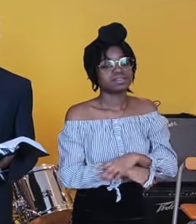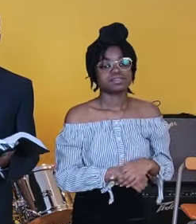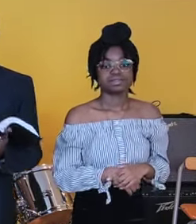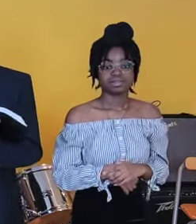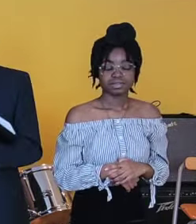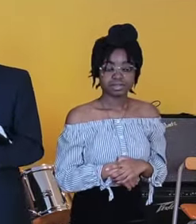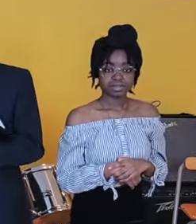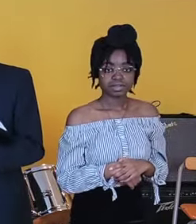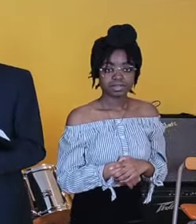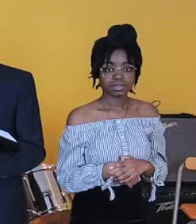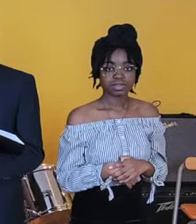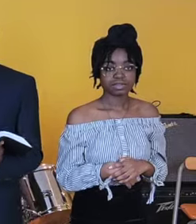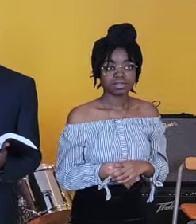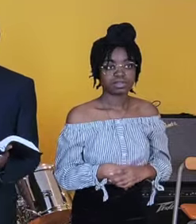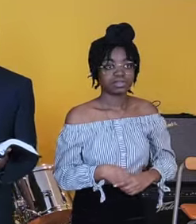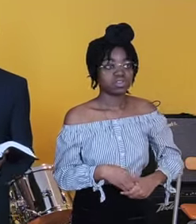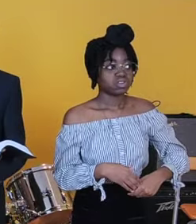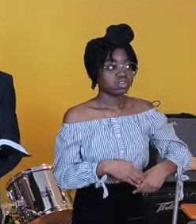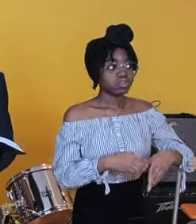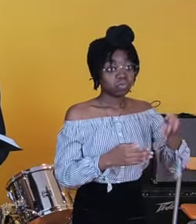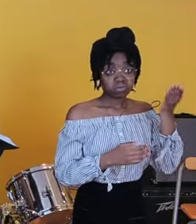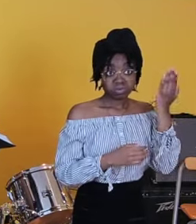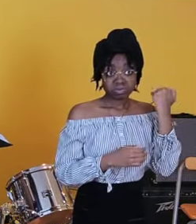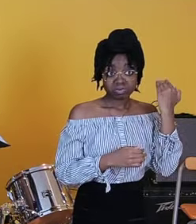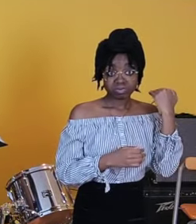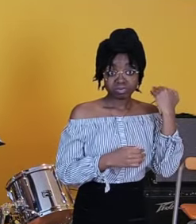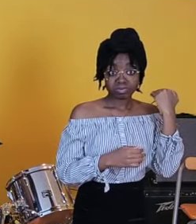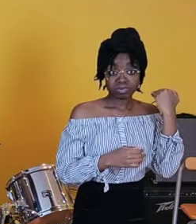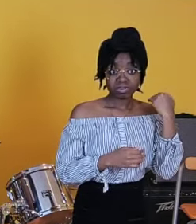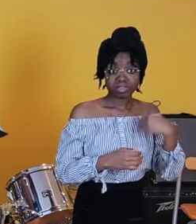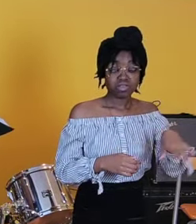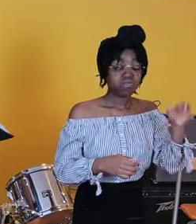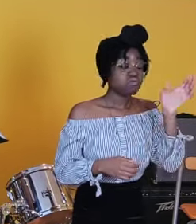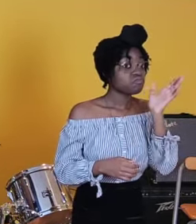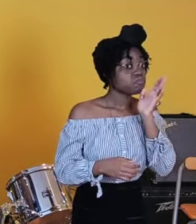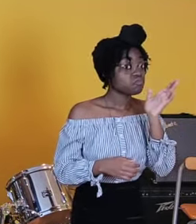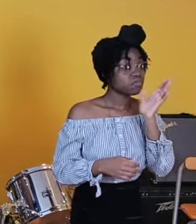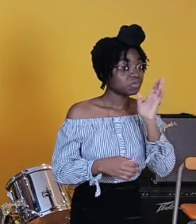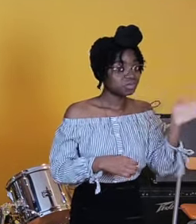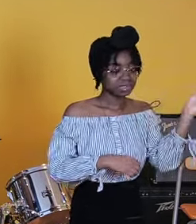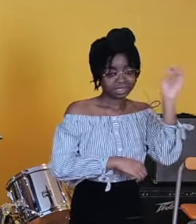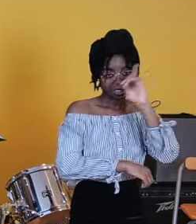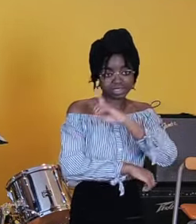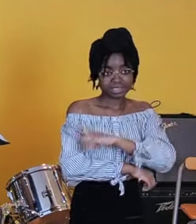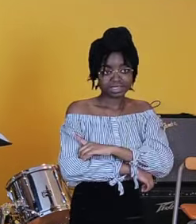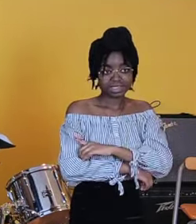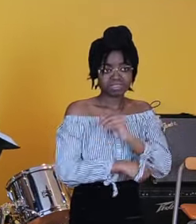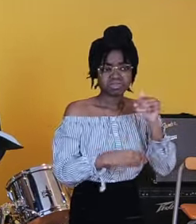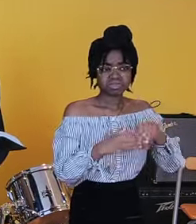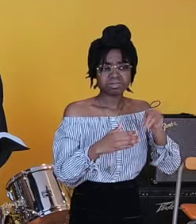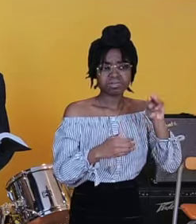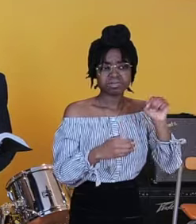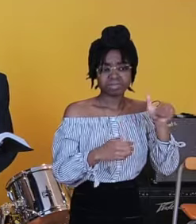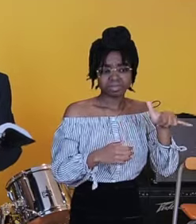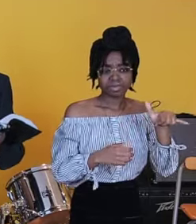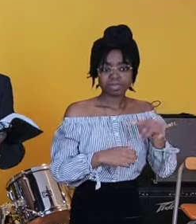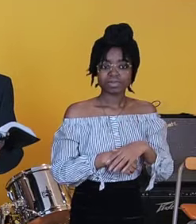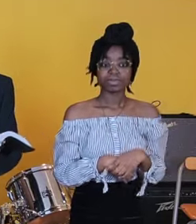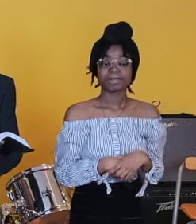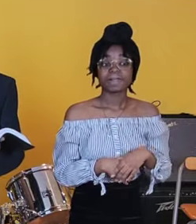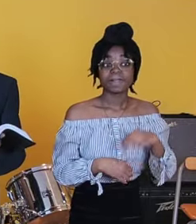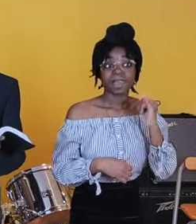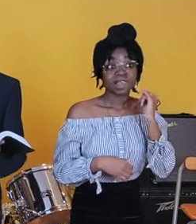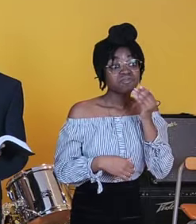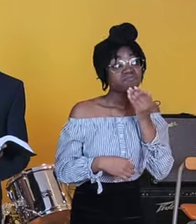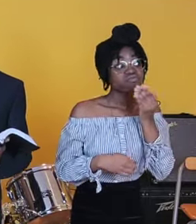of the recent special day that we had, which was what, Mother's Day in May, right? And if we